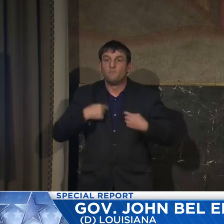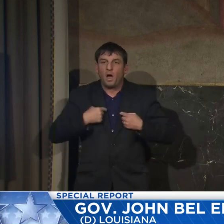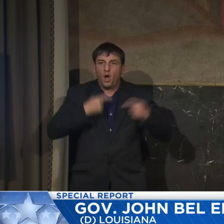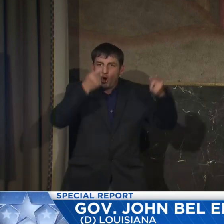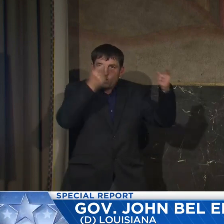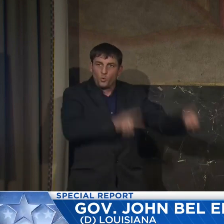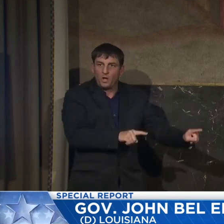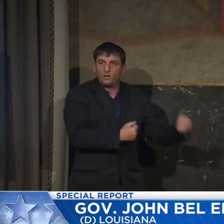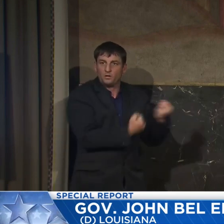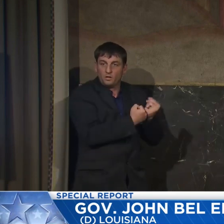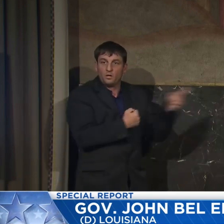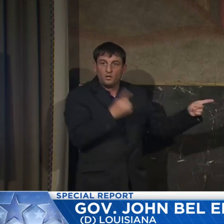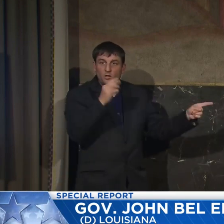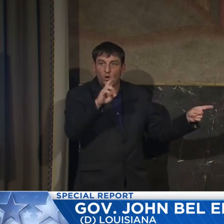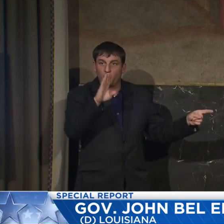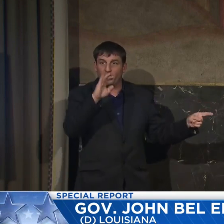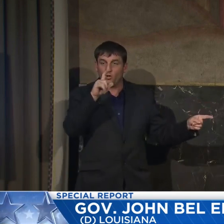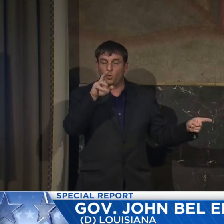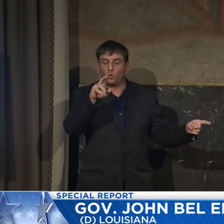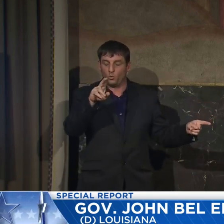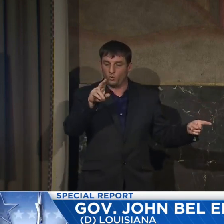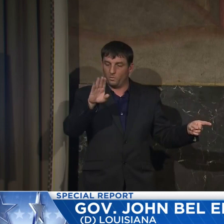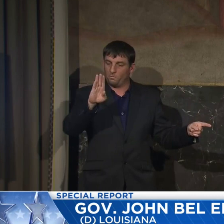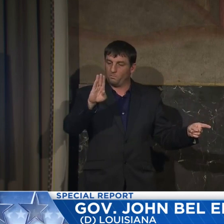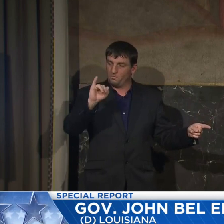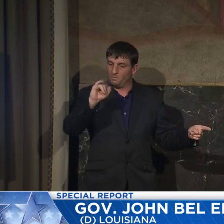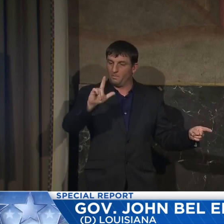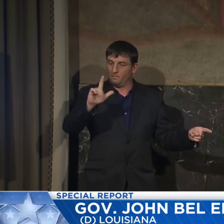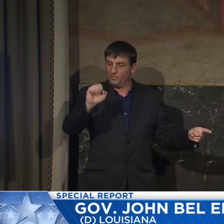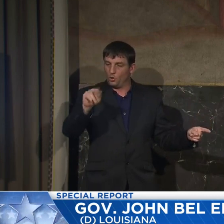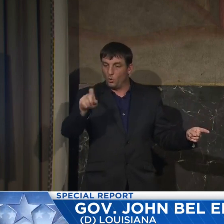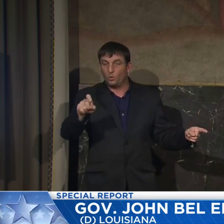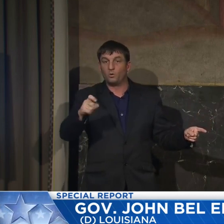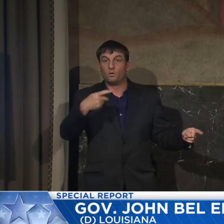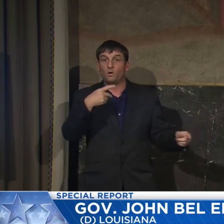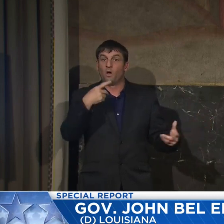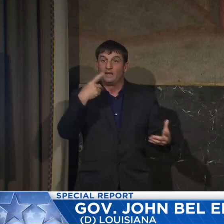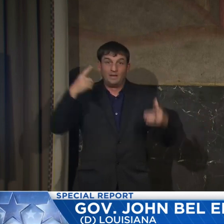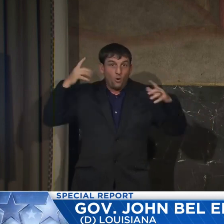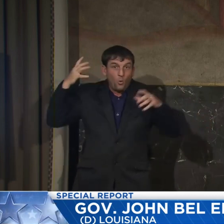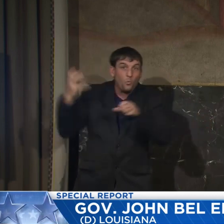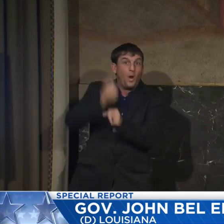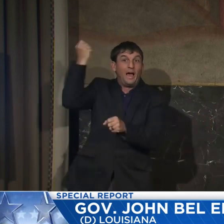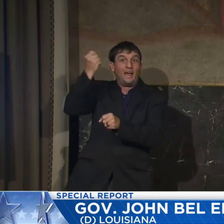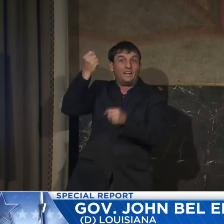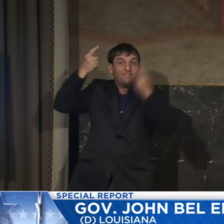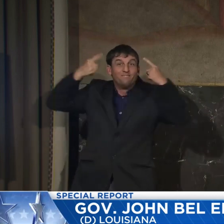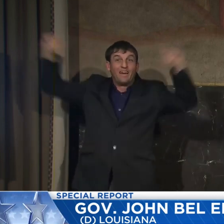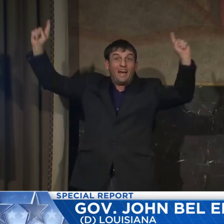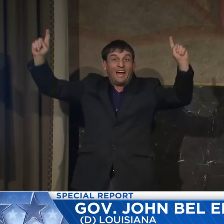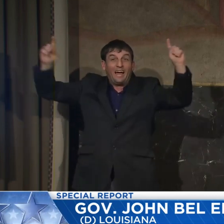not declaring victory. This is not mission accomplished. And we still have